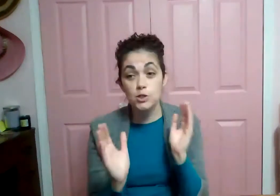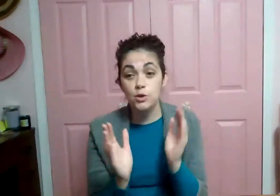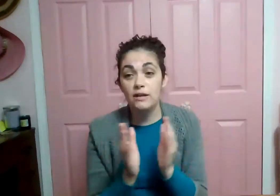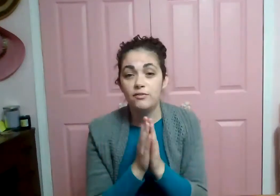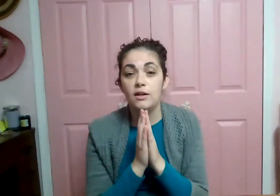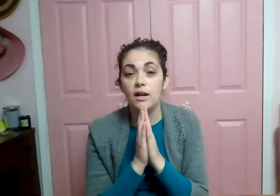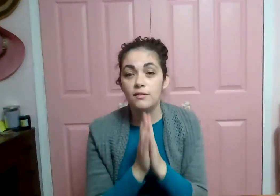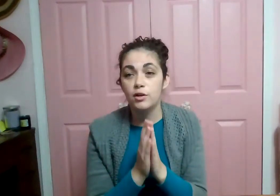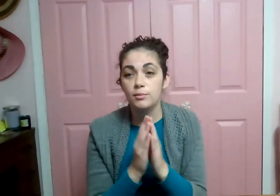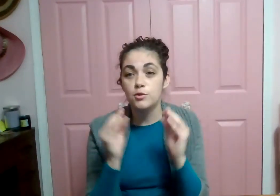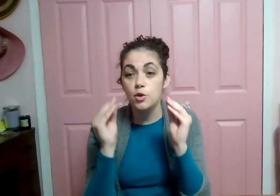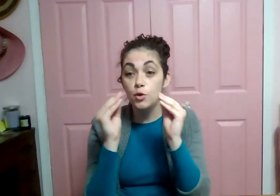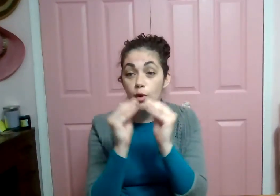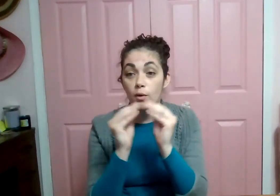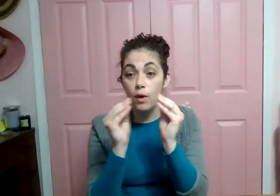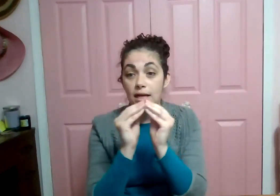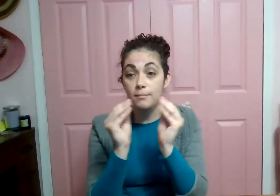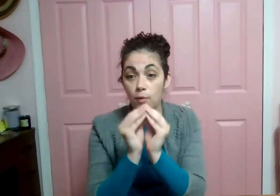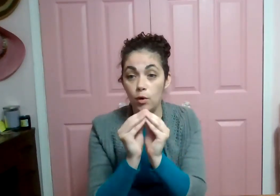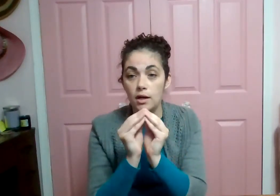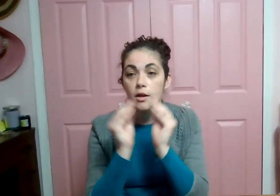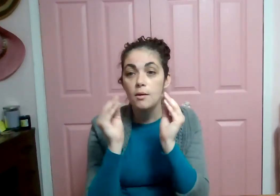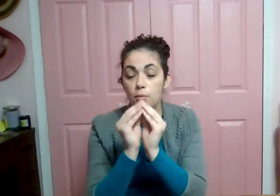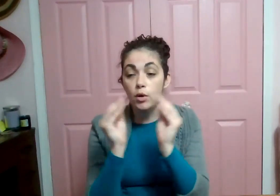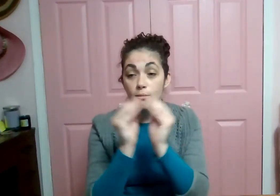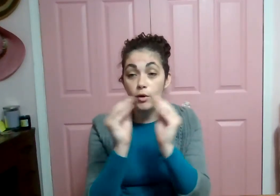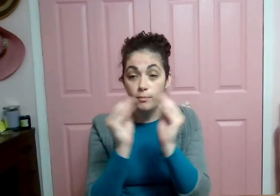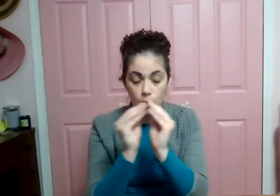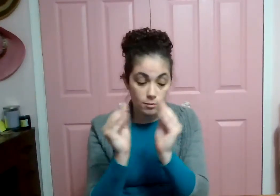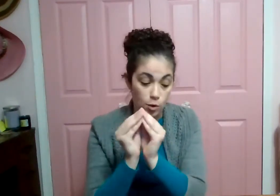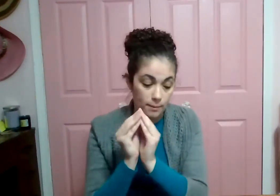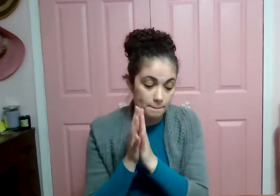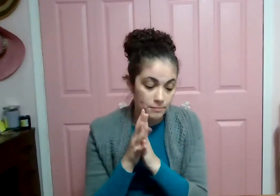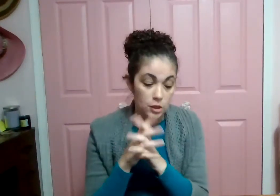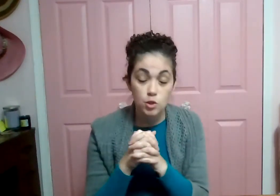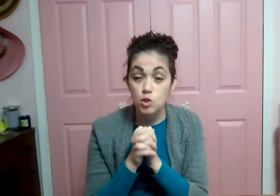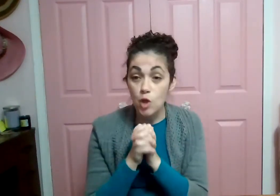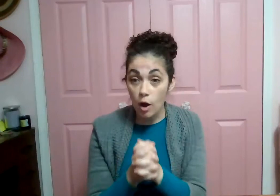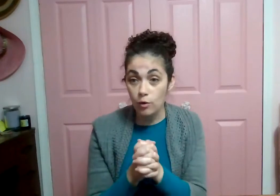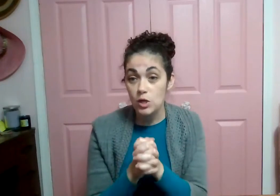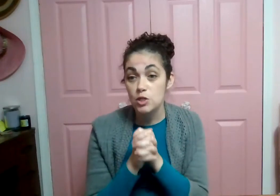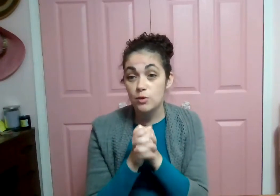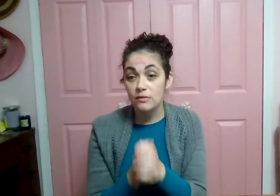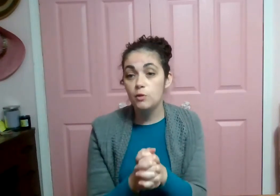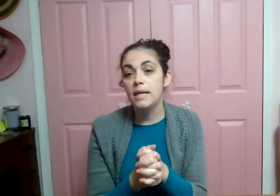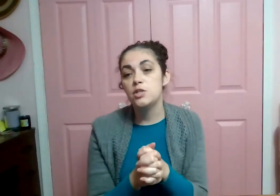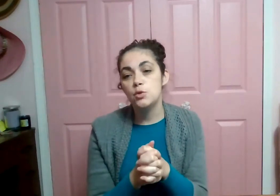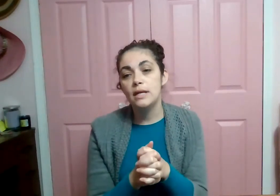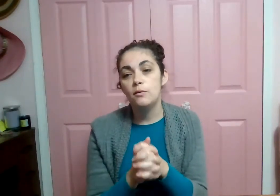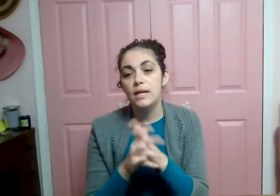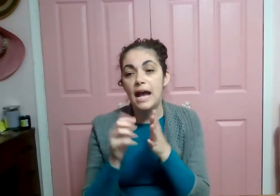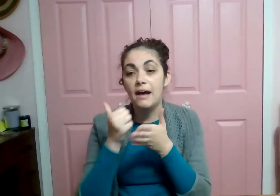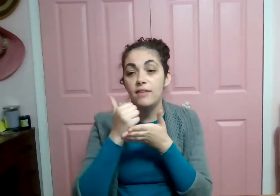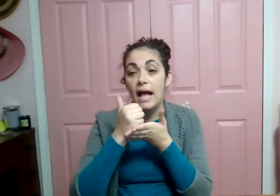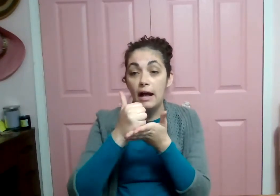It's also great for our nonverbals who are wanting more. More, more, more, more. So to review page 3, we have